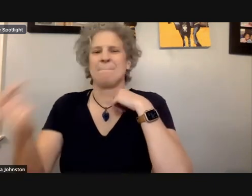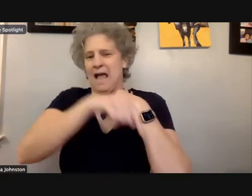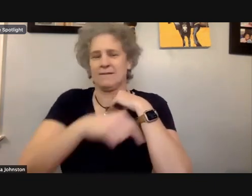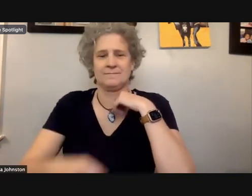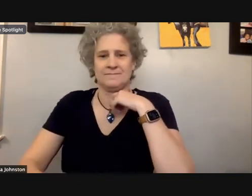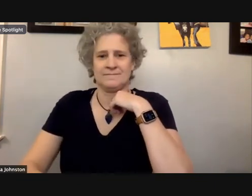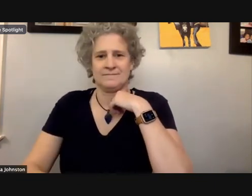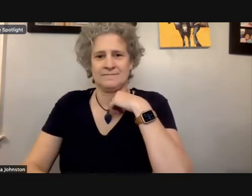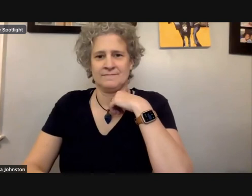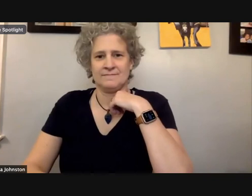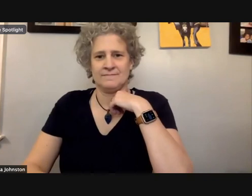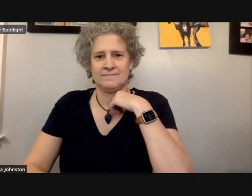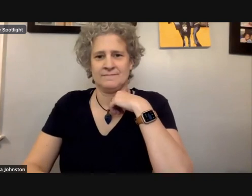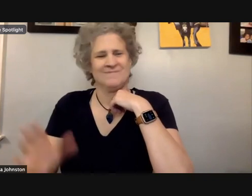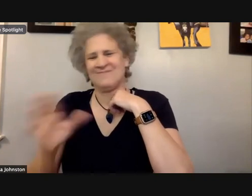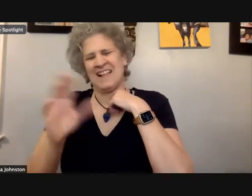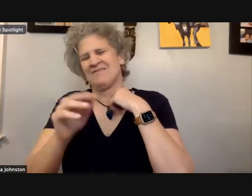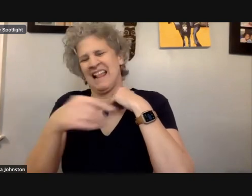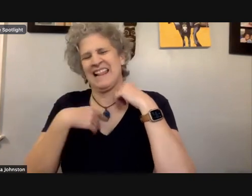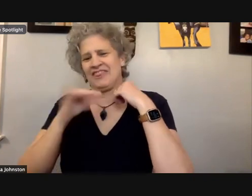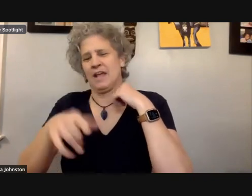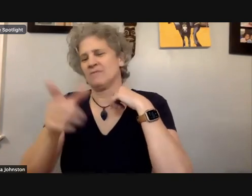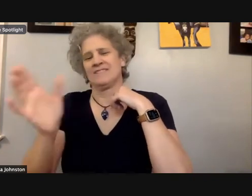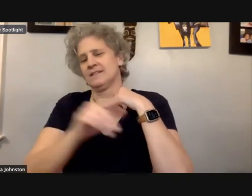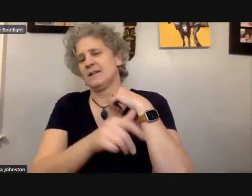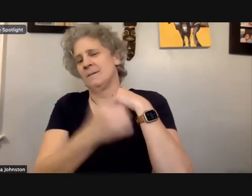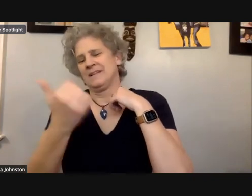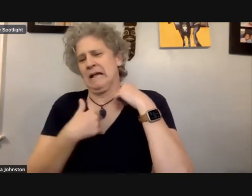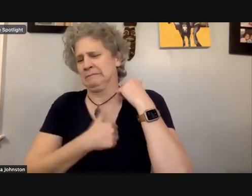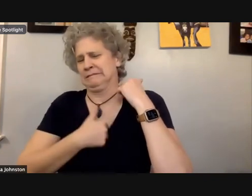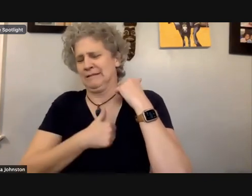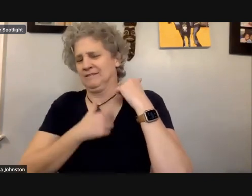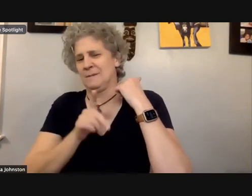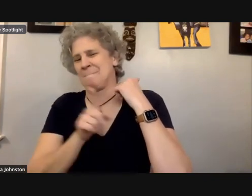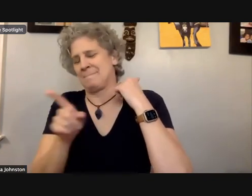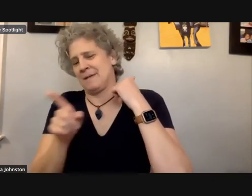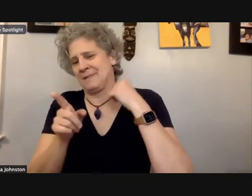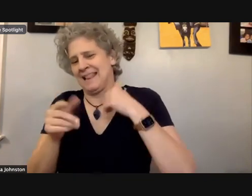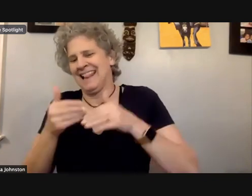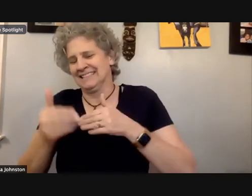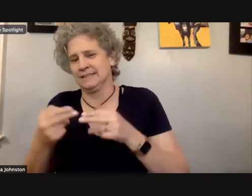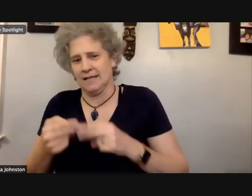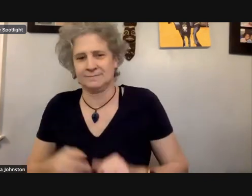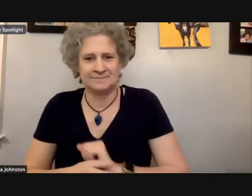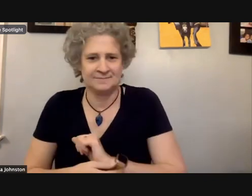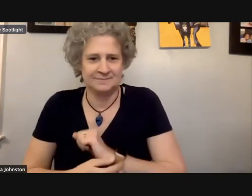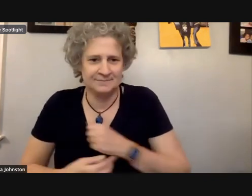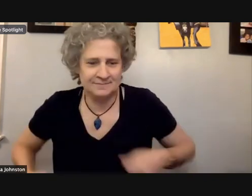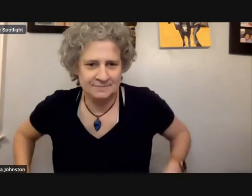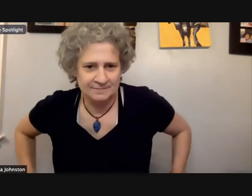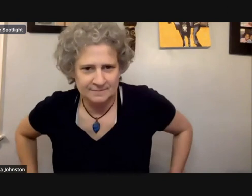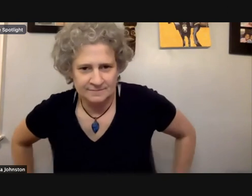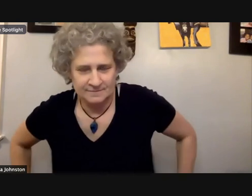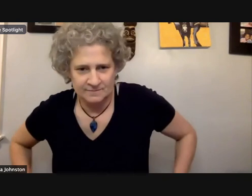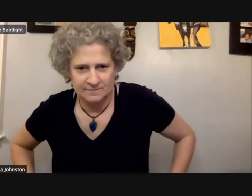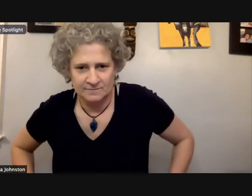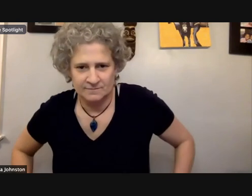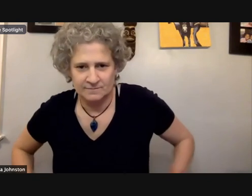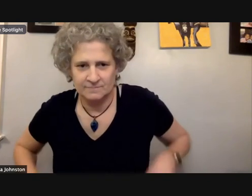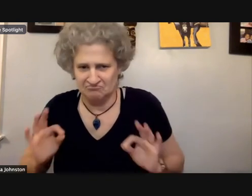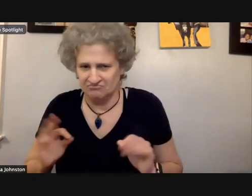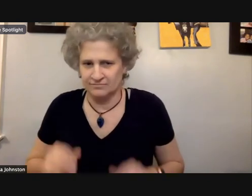Kind of gives a good visual there. Could we go back one, please? So this is just a good way. Oh, I'm sorry. Next slide.